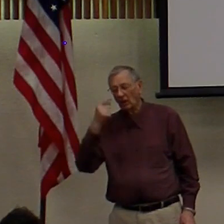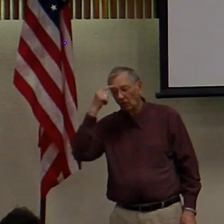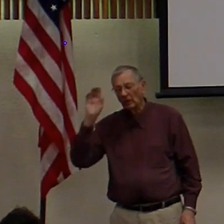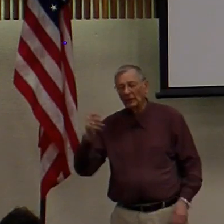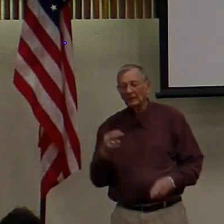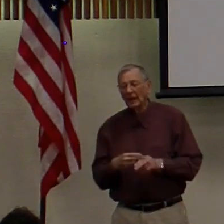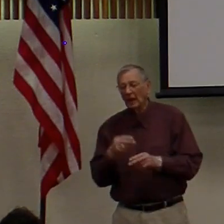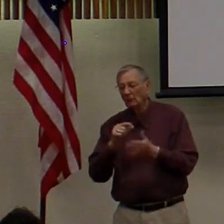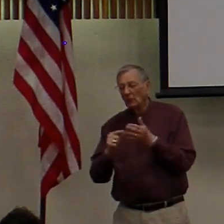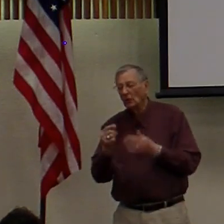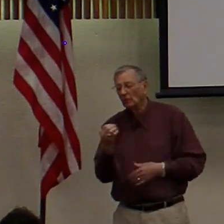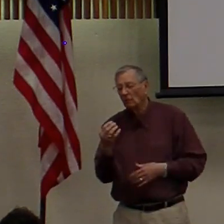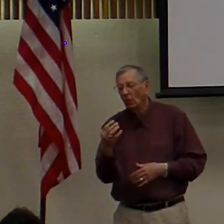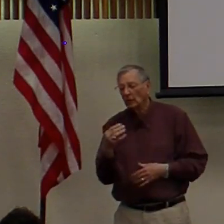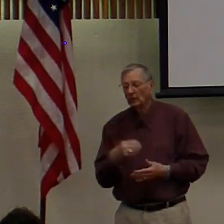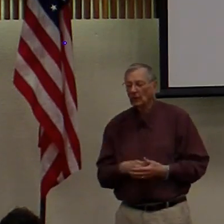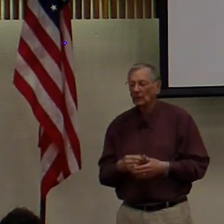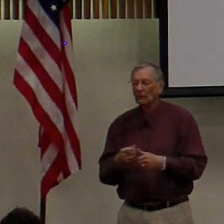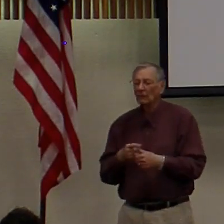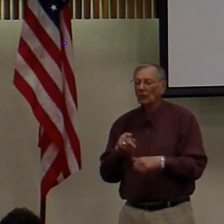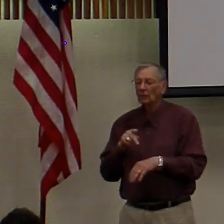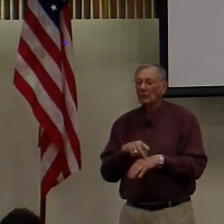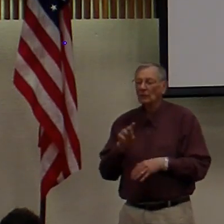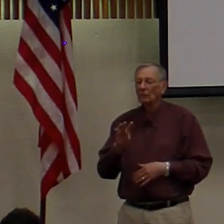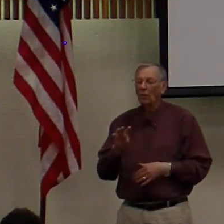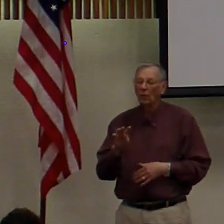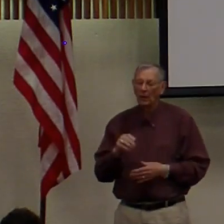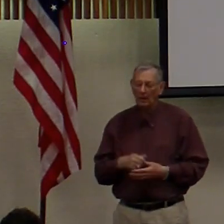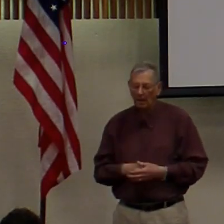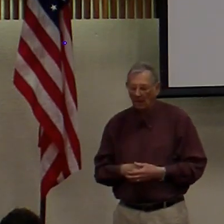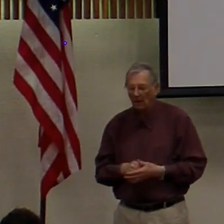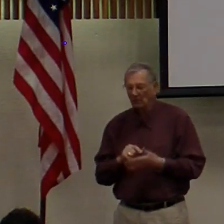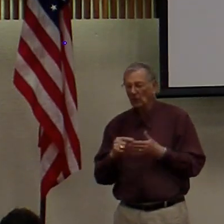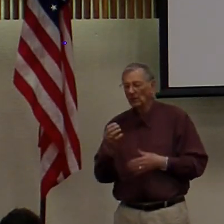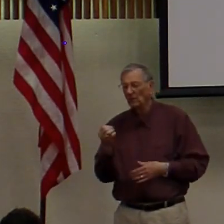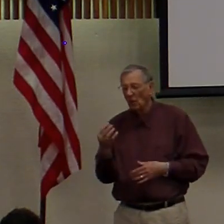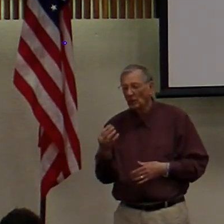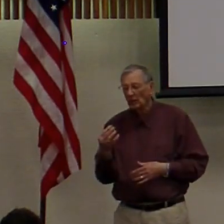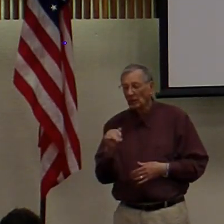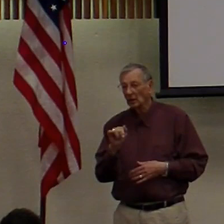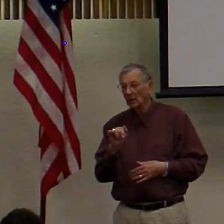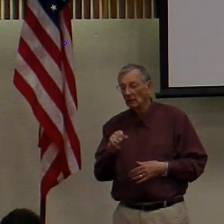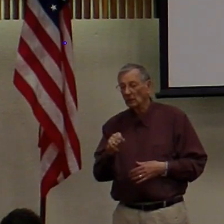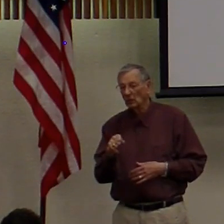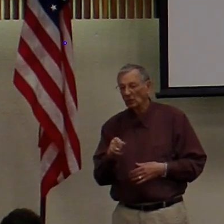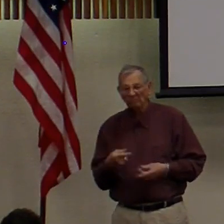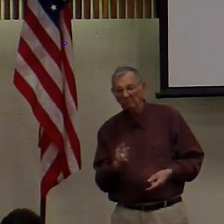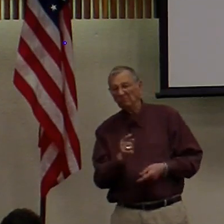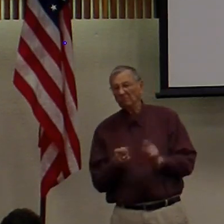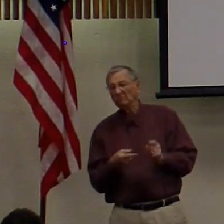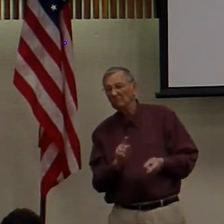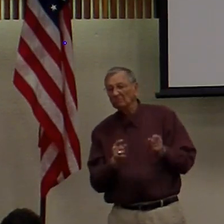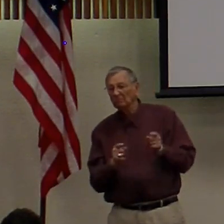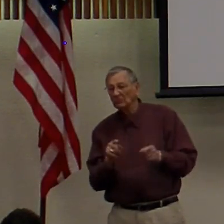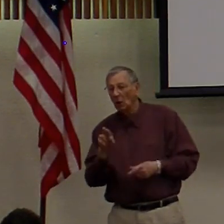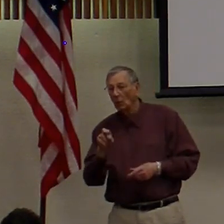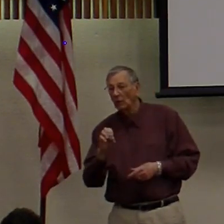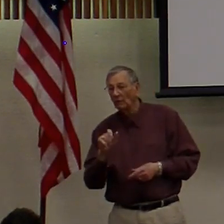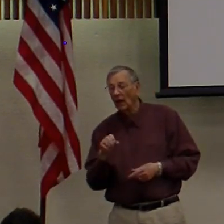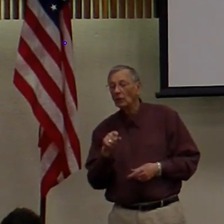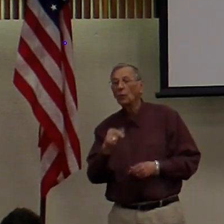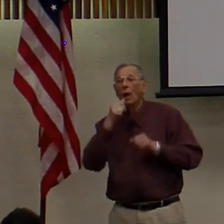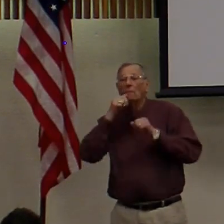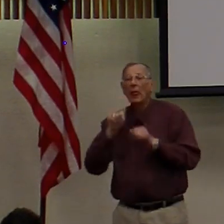14 back in 1 Peter chapter 4. In verse 14, if you are reviled for the name of Christ, you